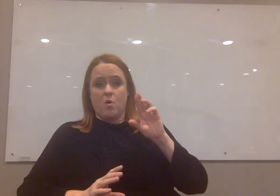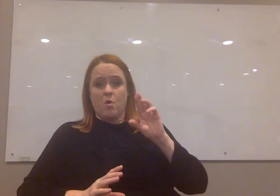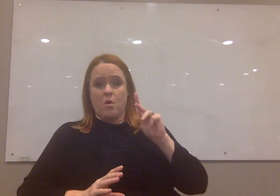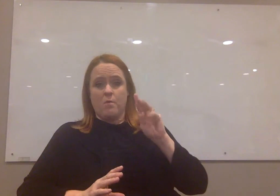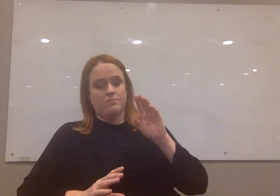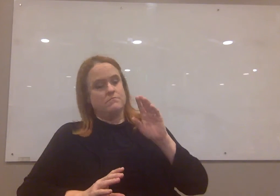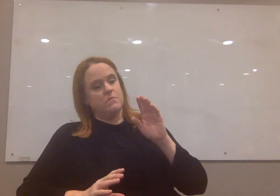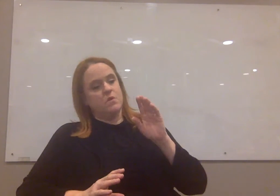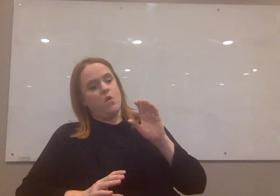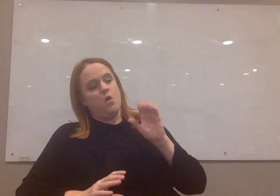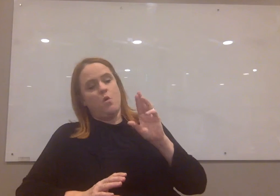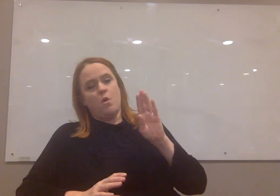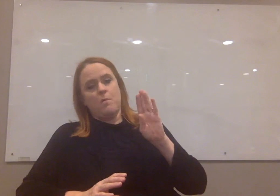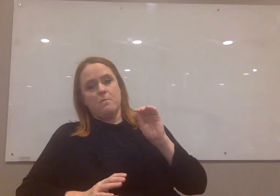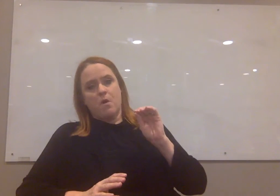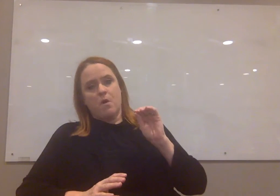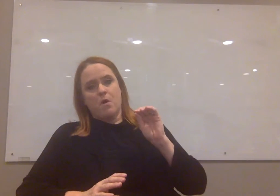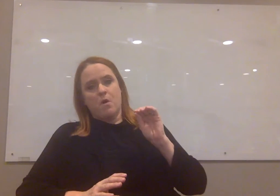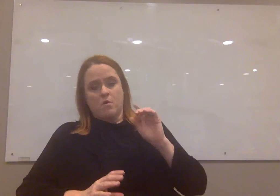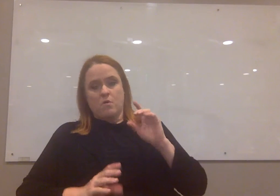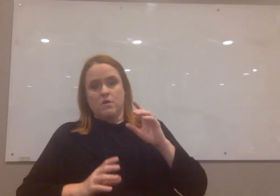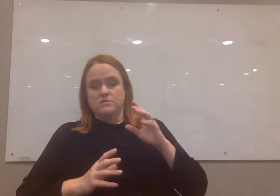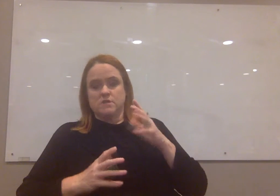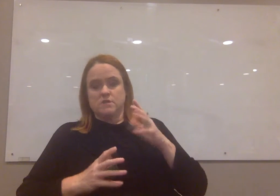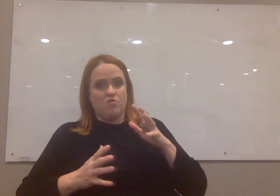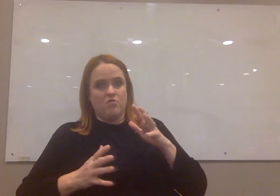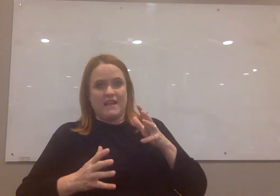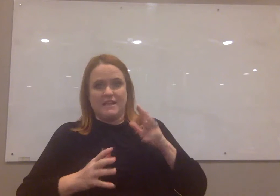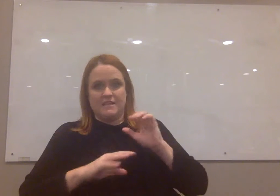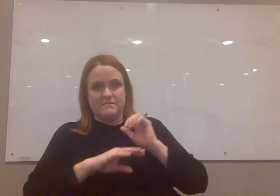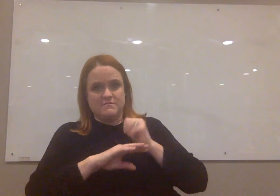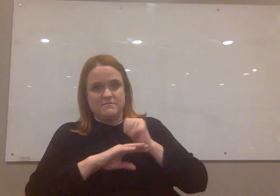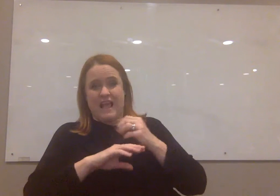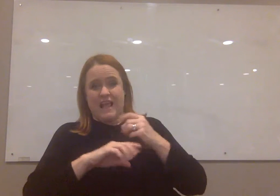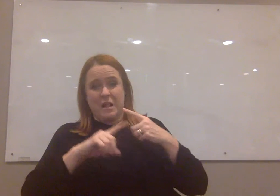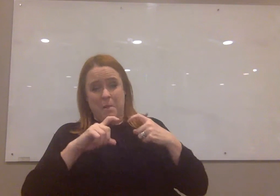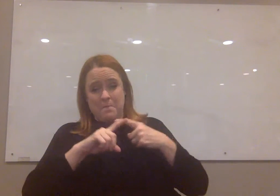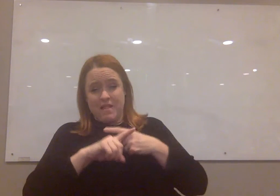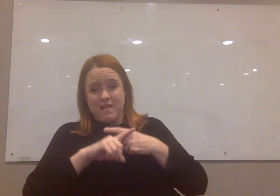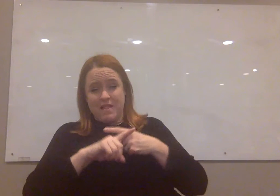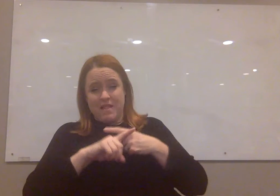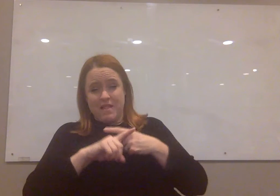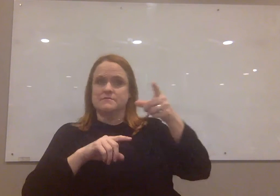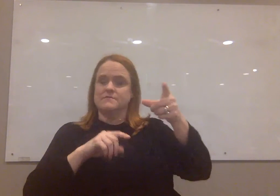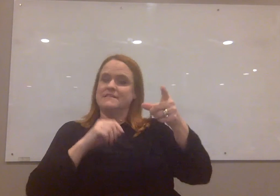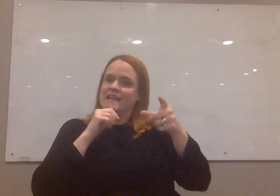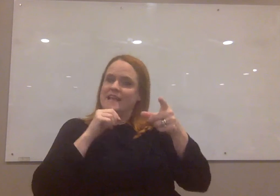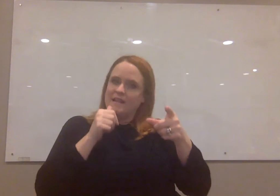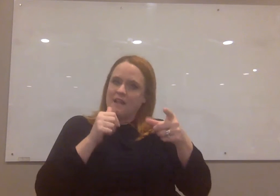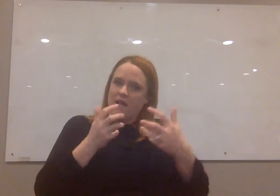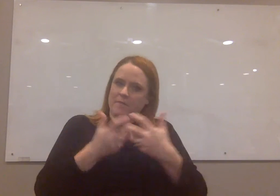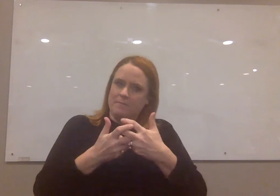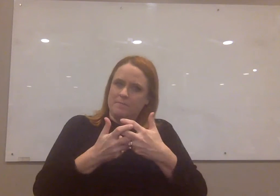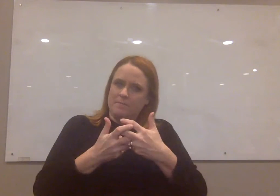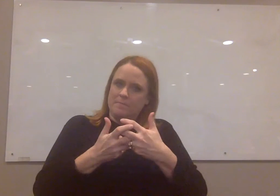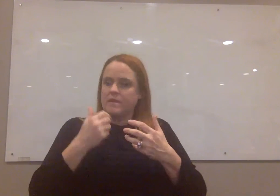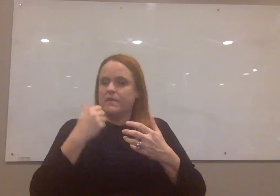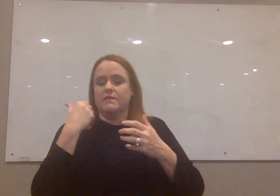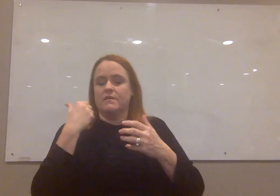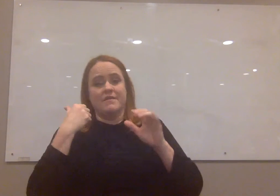complex. Yes. And not really compatible. Yeah. Corbo tried to cover everybody's use case,